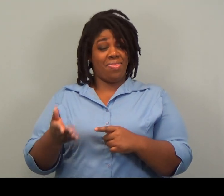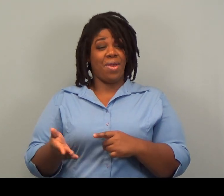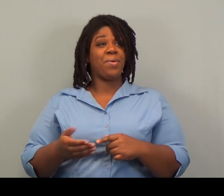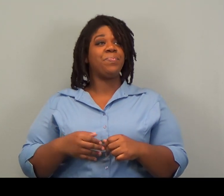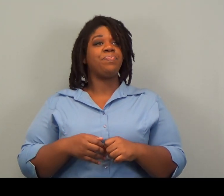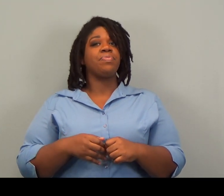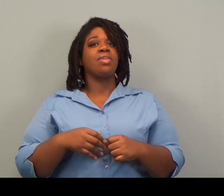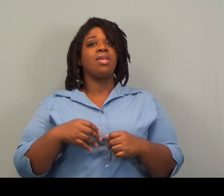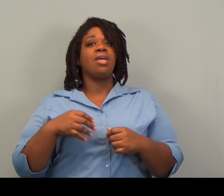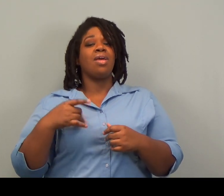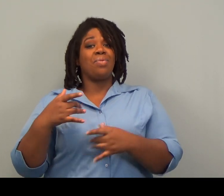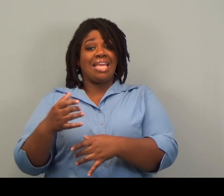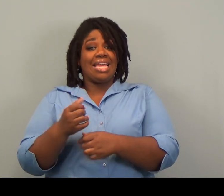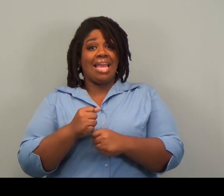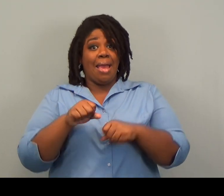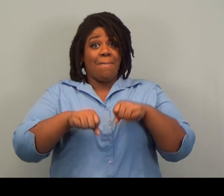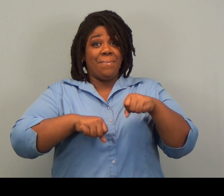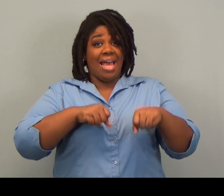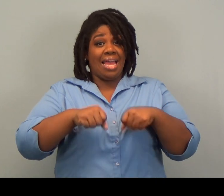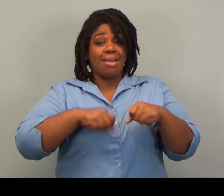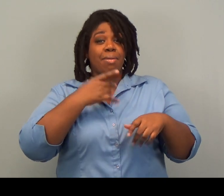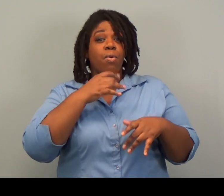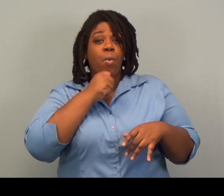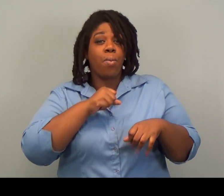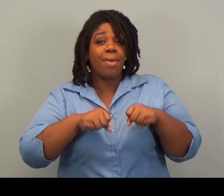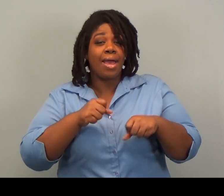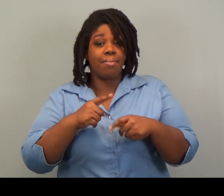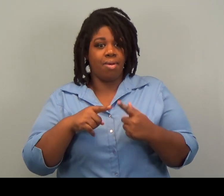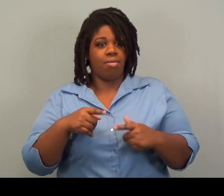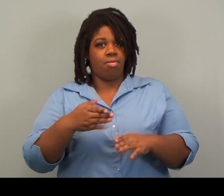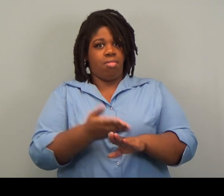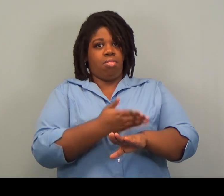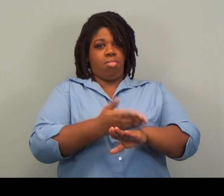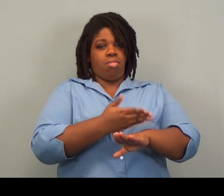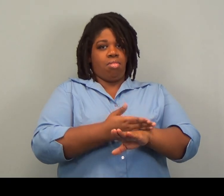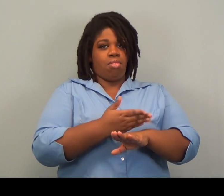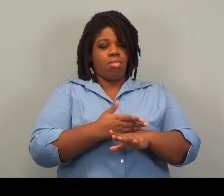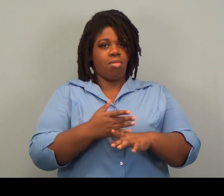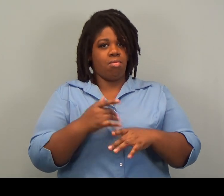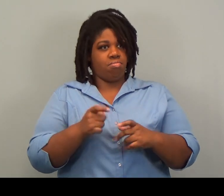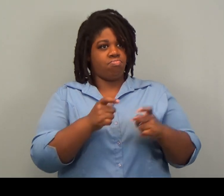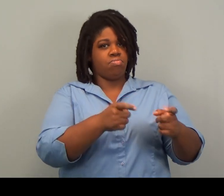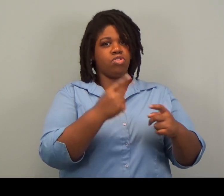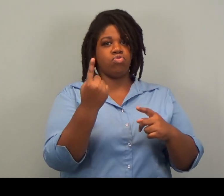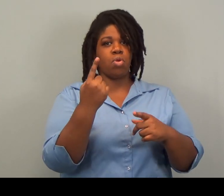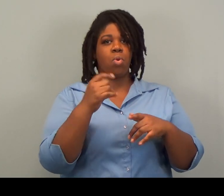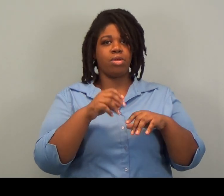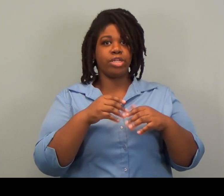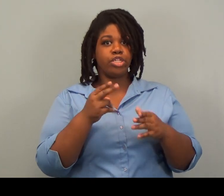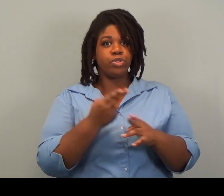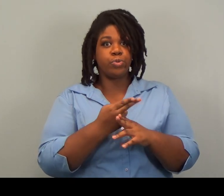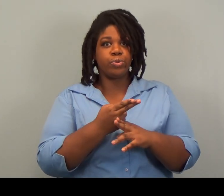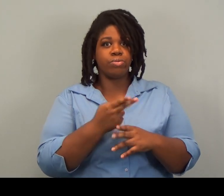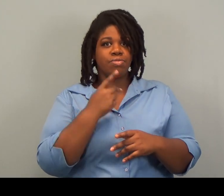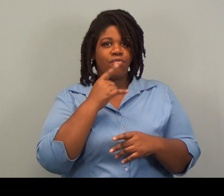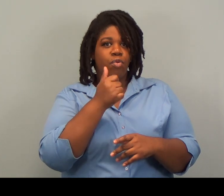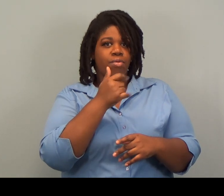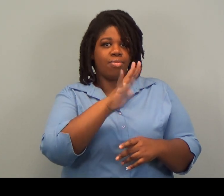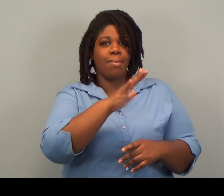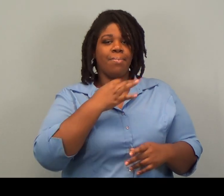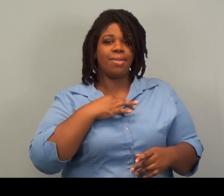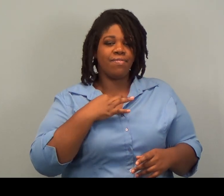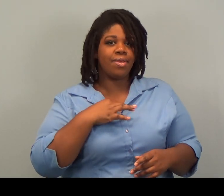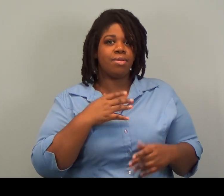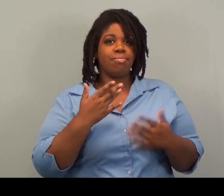sometimes that's the difference between keeping your job and being able to access the grocery store and other sort of